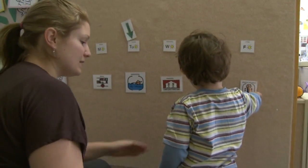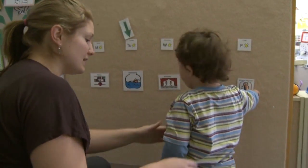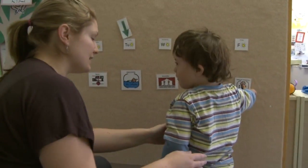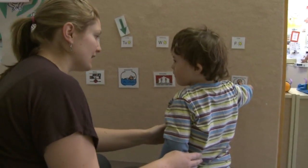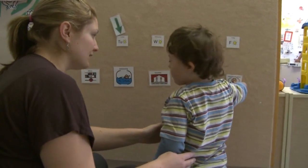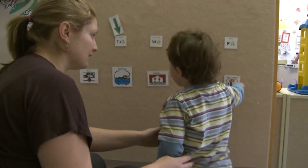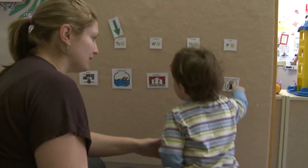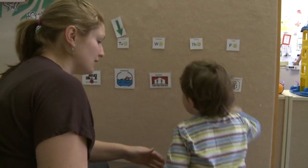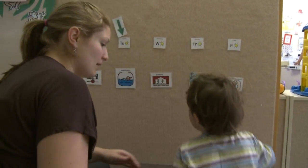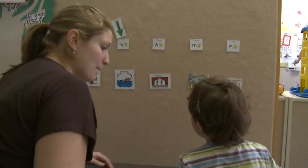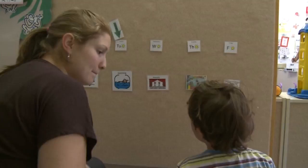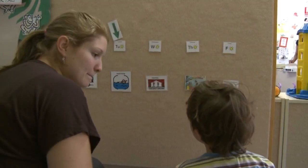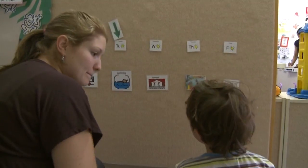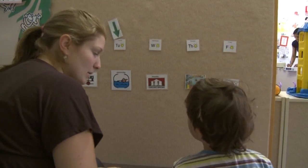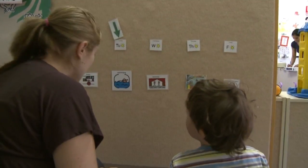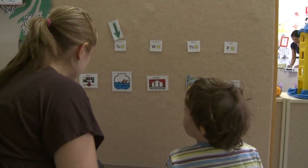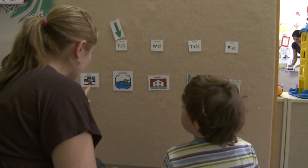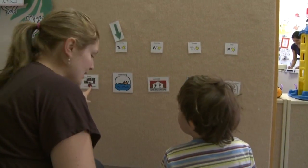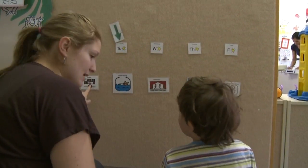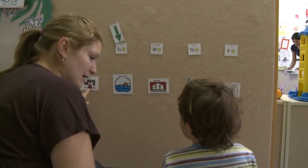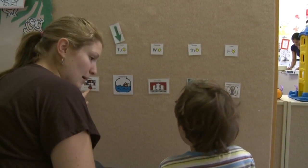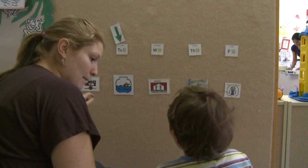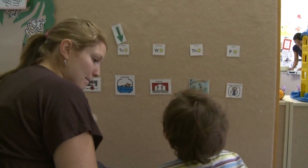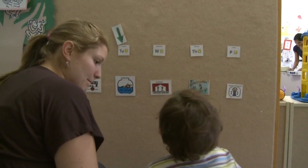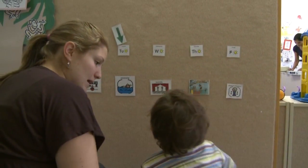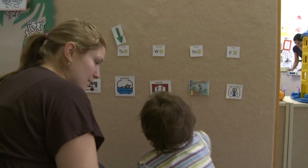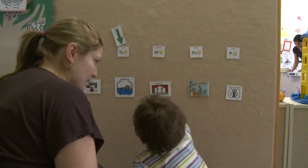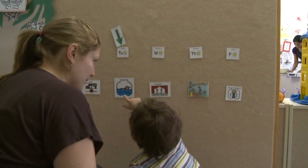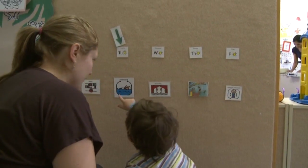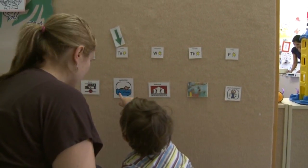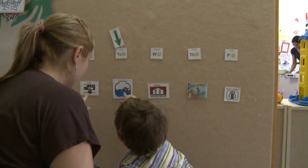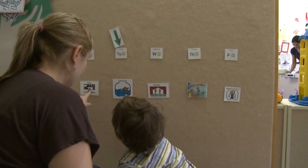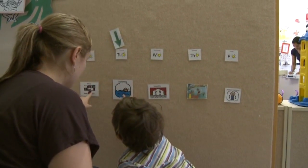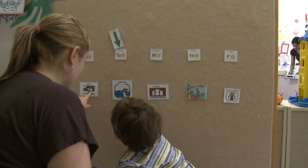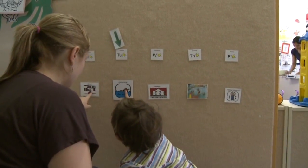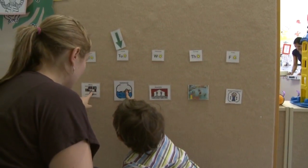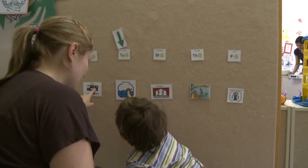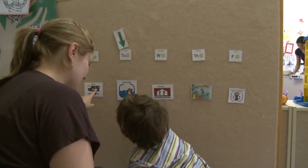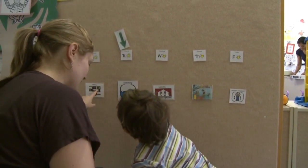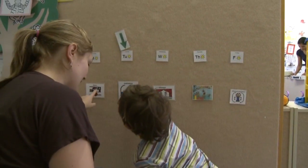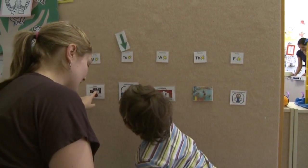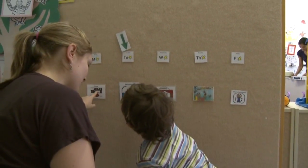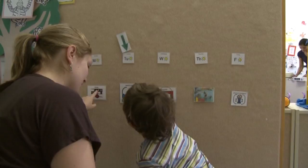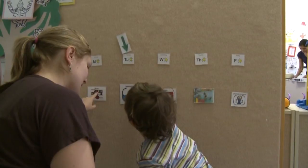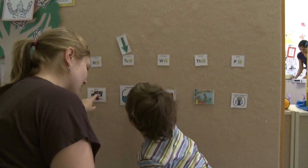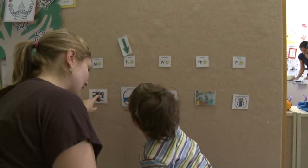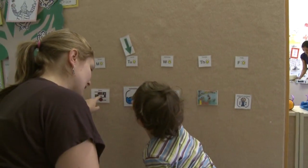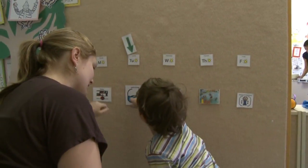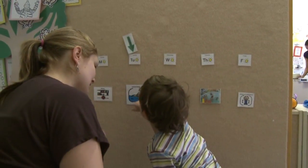Sitting down. Who does our reading? Mim. Oh, this one here. Mim does our reading, doesn't she? What's